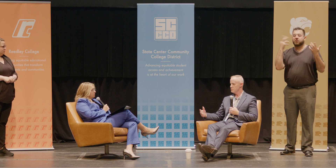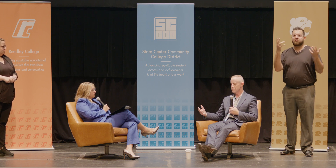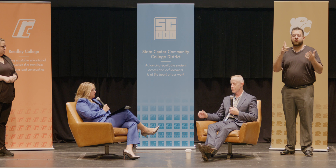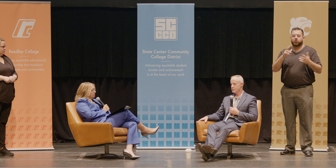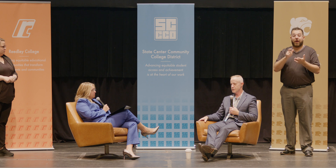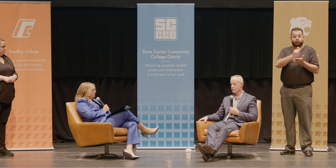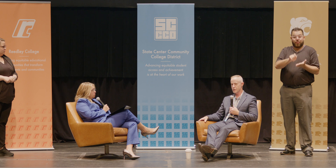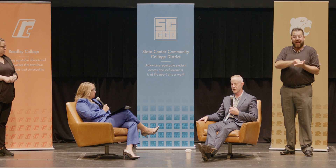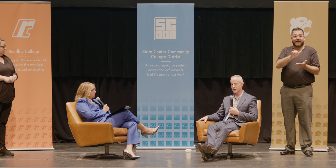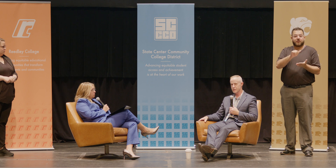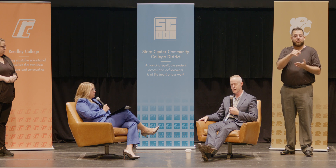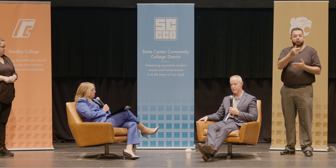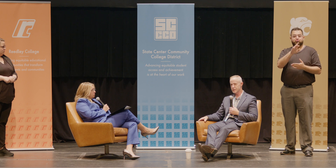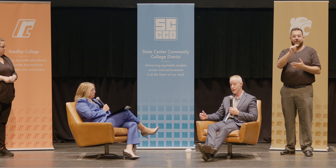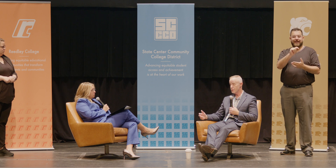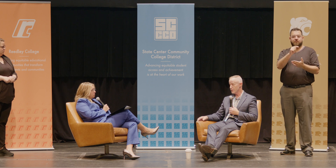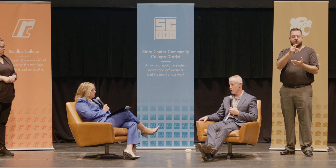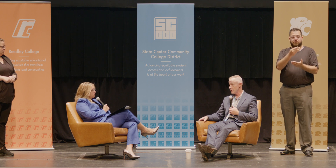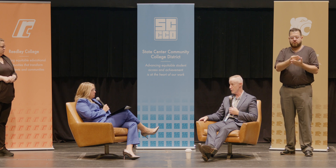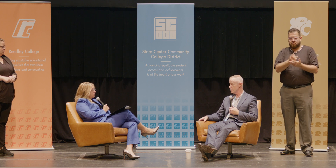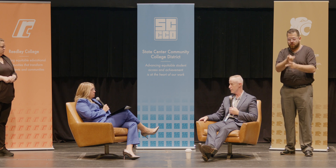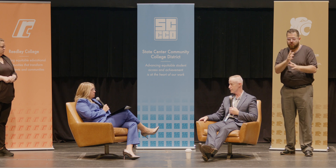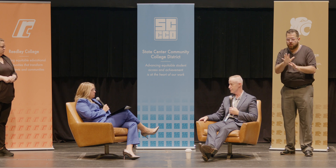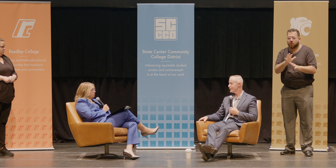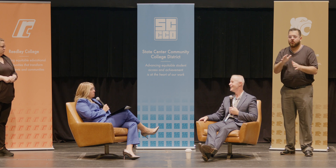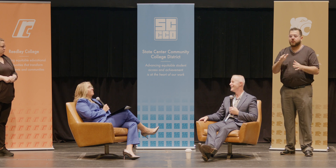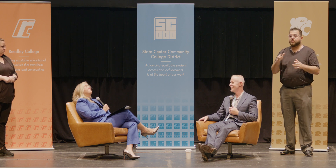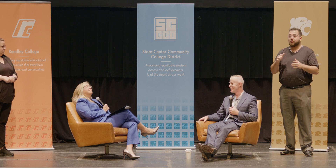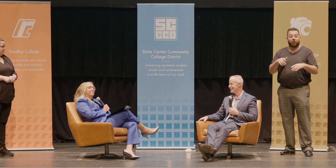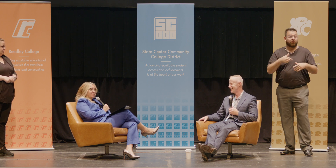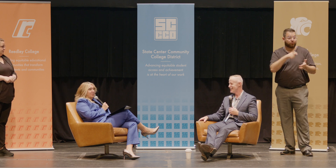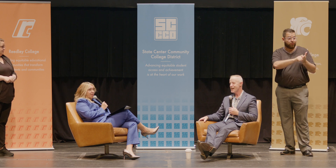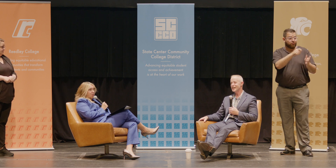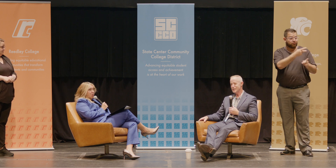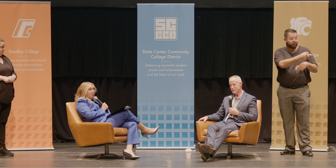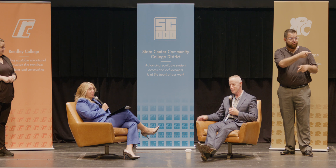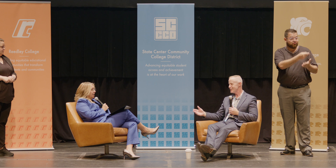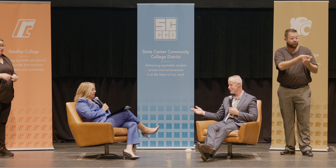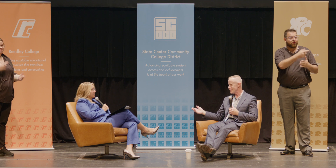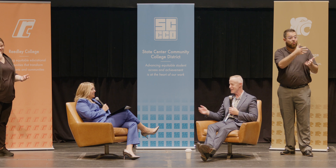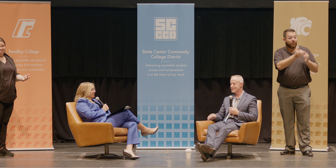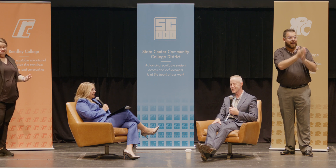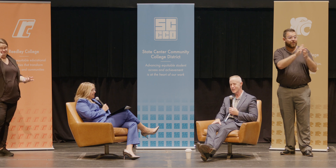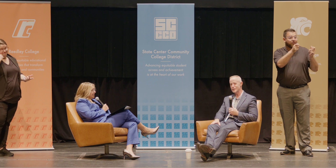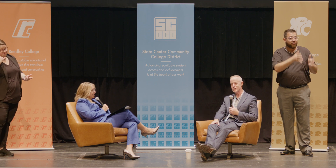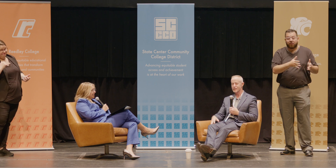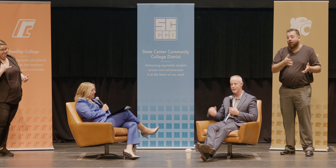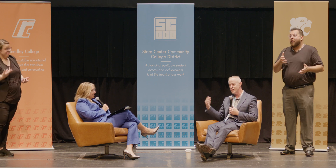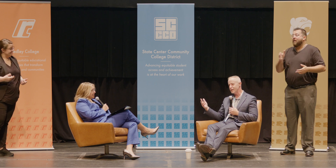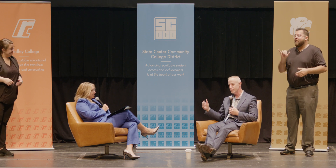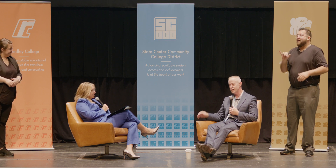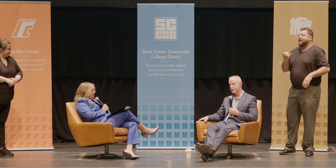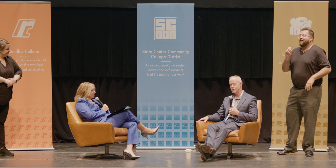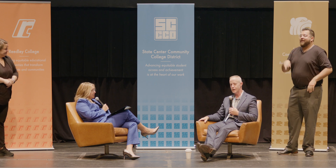grant. 3 weeks later, they called me and said, hey, we got the grant, do you want to be the director? Sounds familiar. Right. Yeah. So that was the